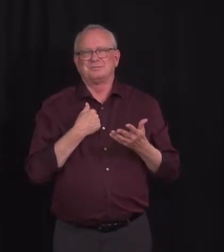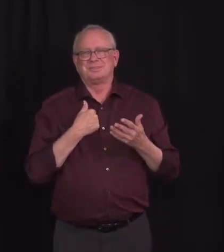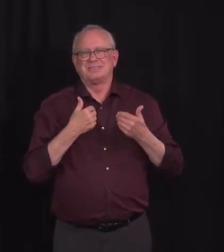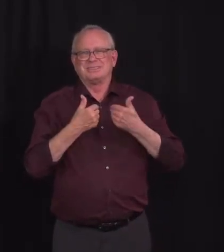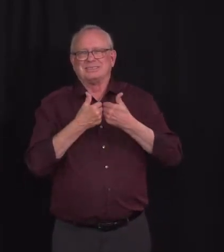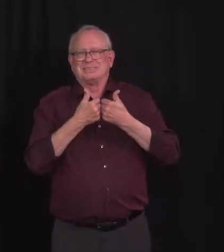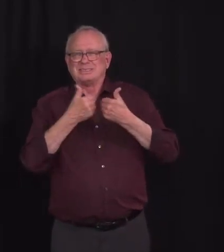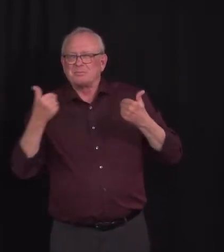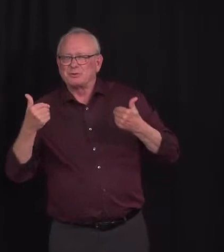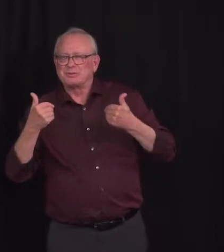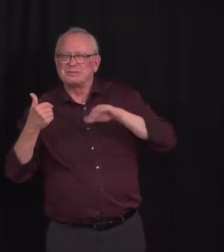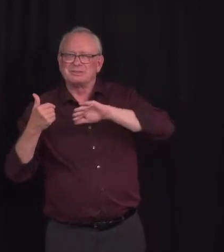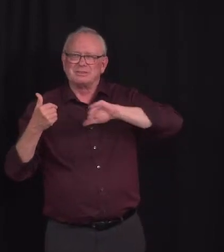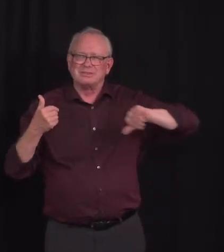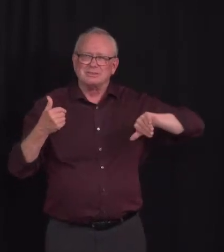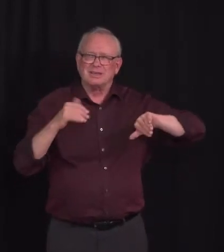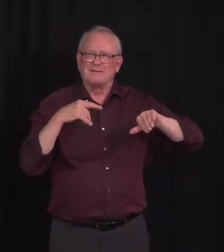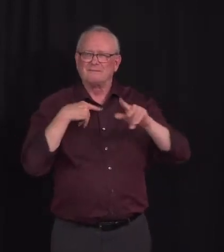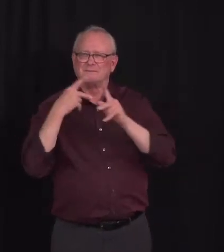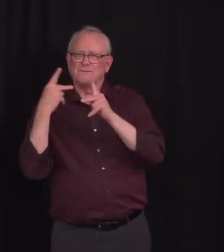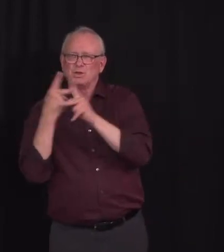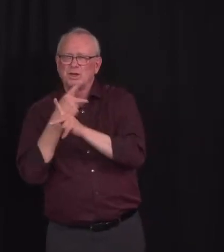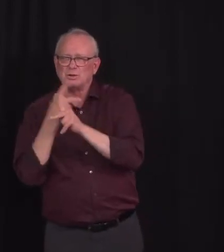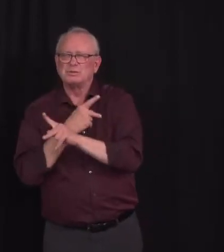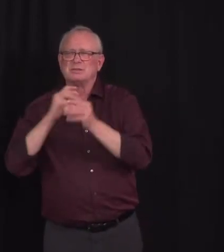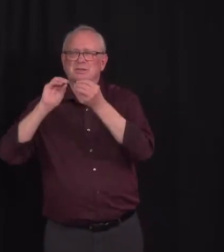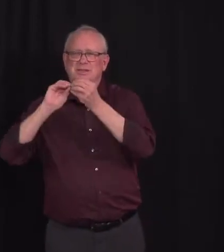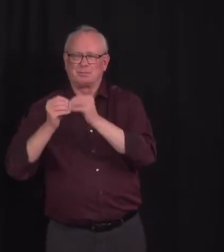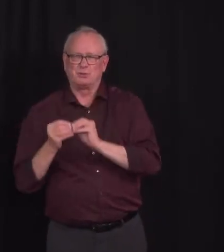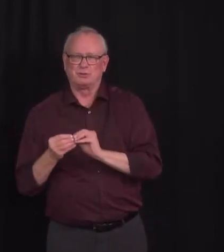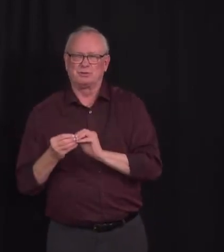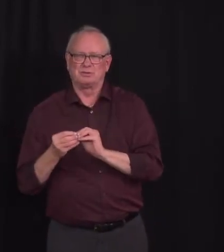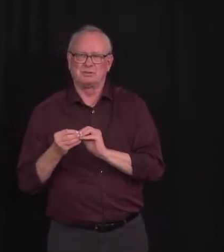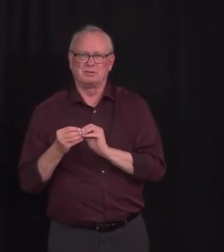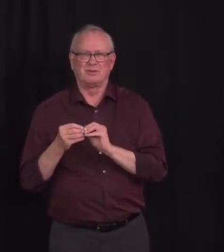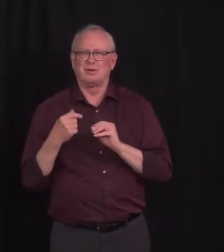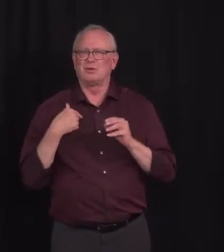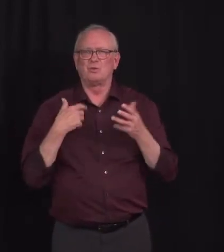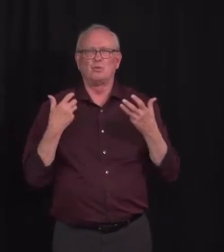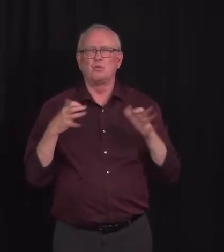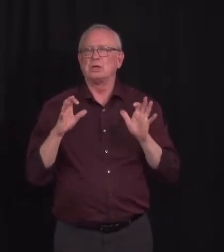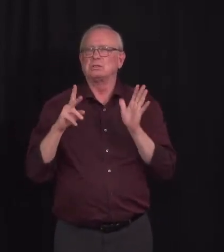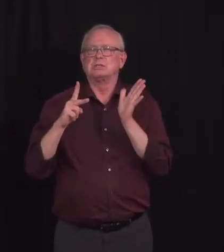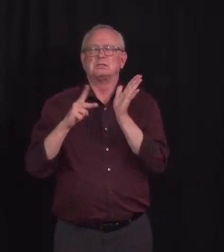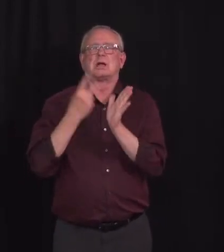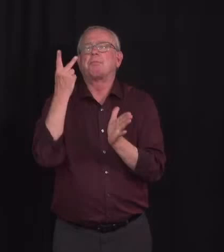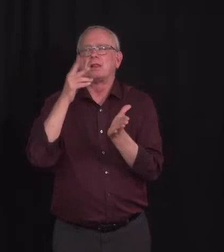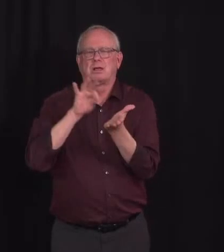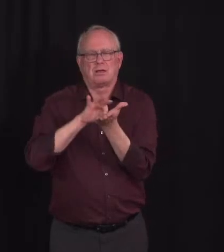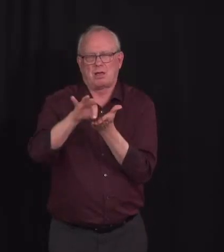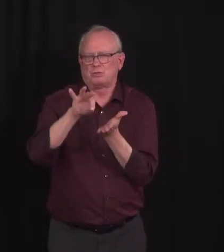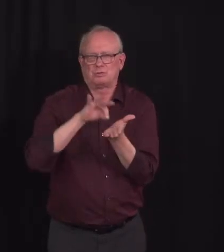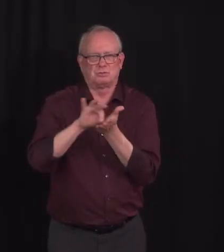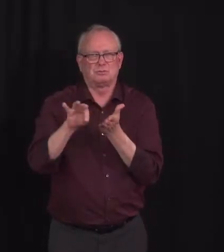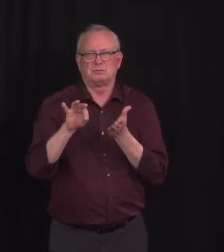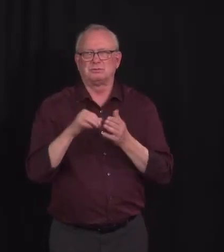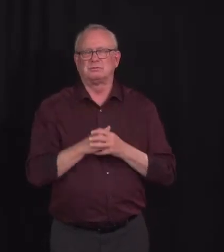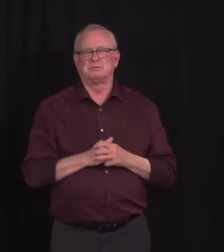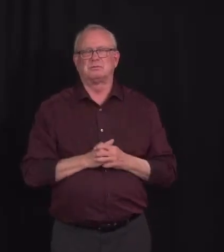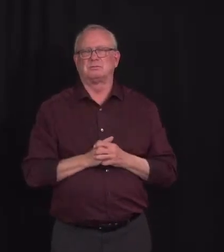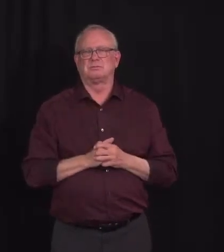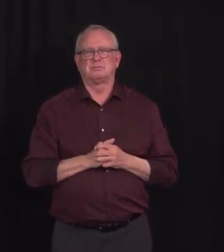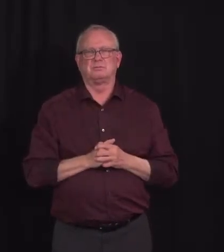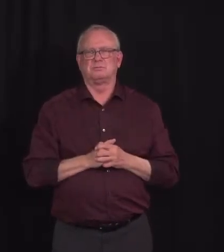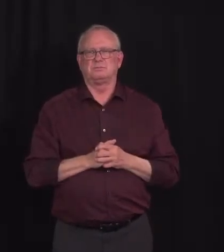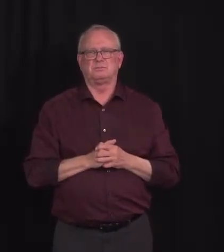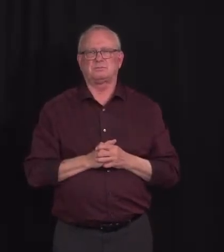to try to adjust for that duplication so we weren't double counting. And so that was taken into account in the calculations that went